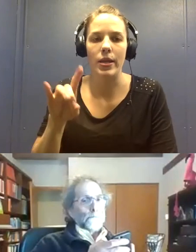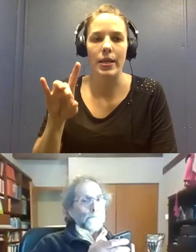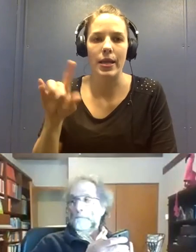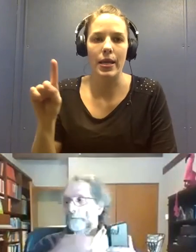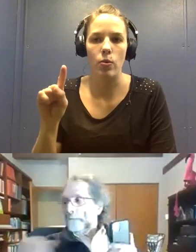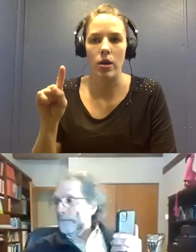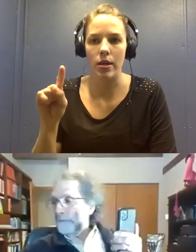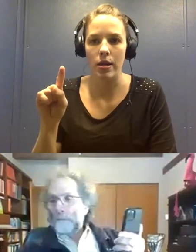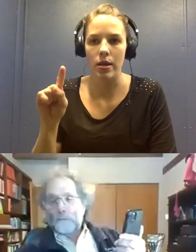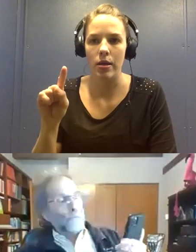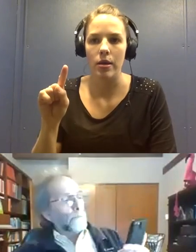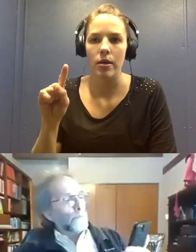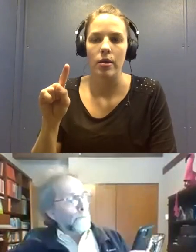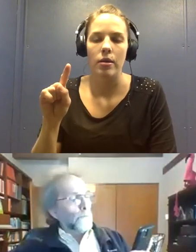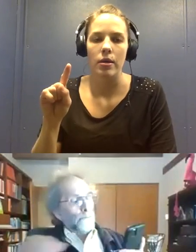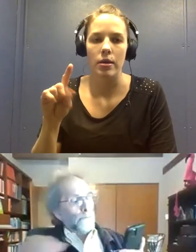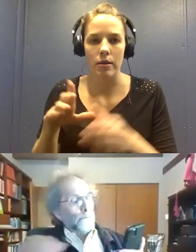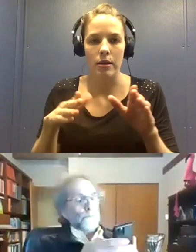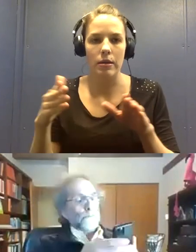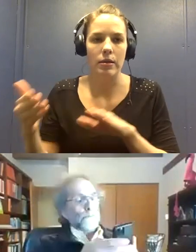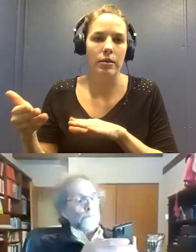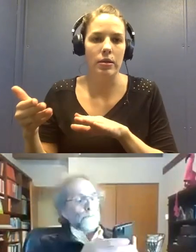16,081. Our deaths at